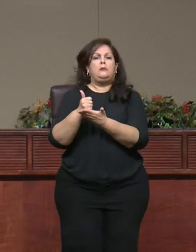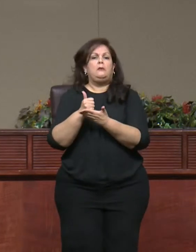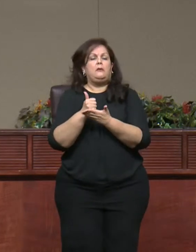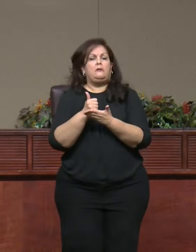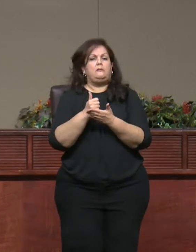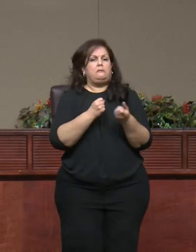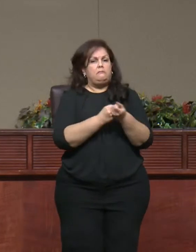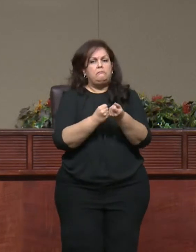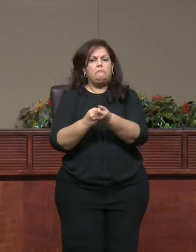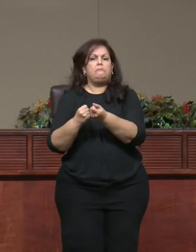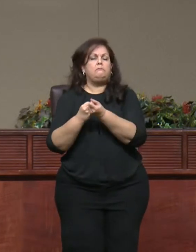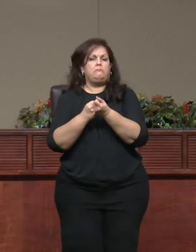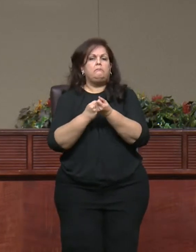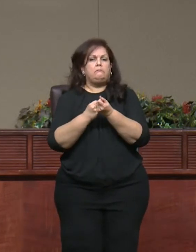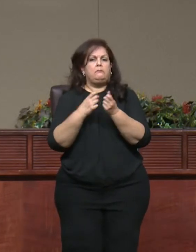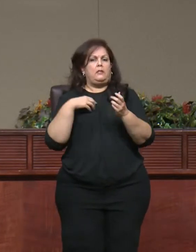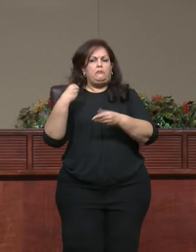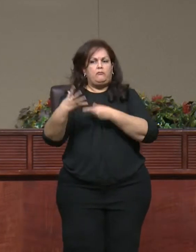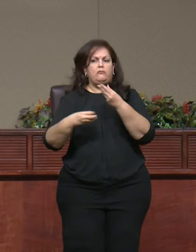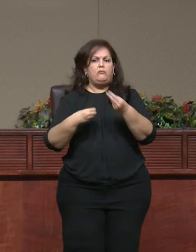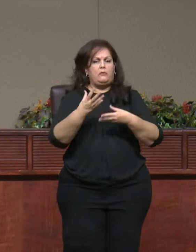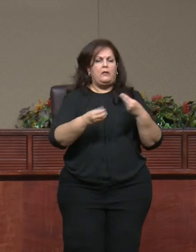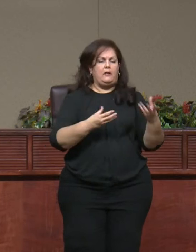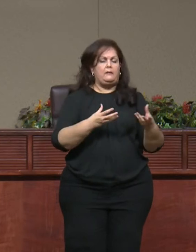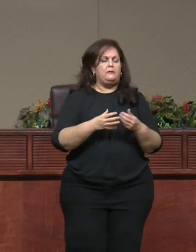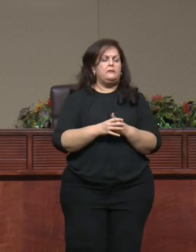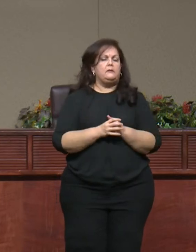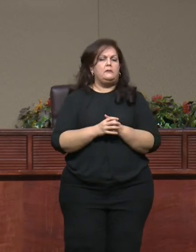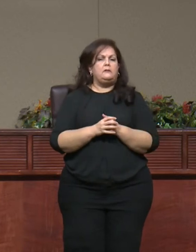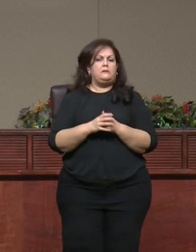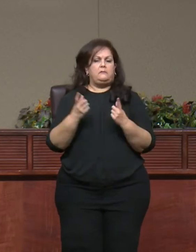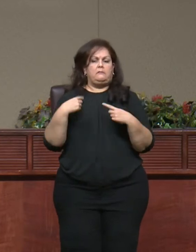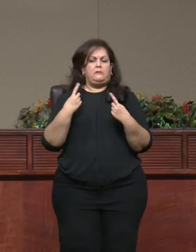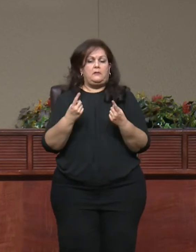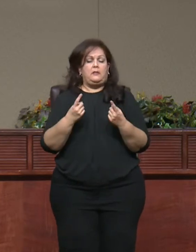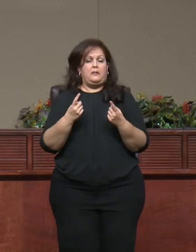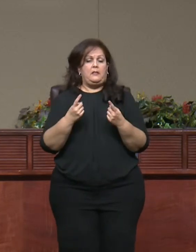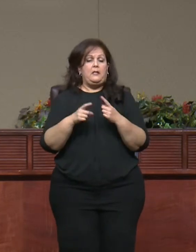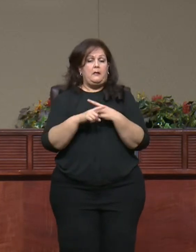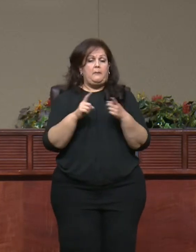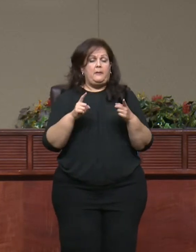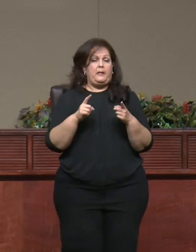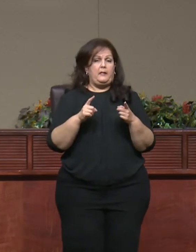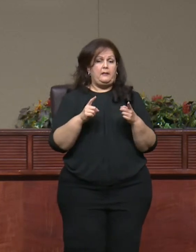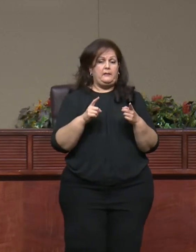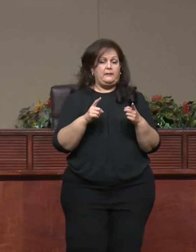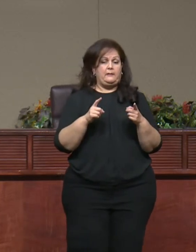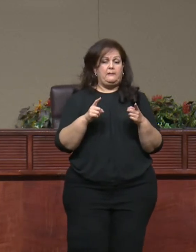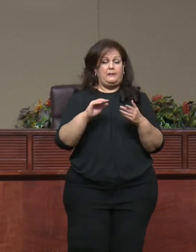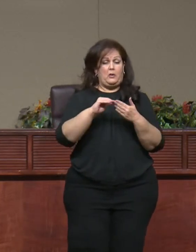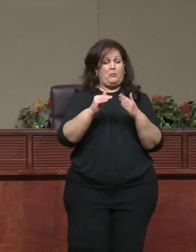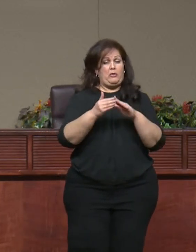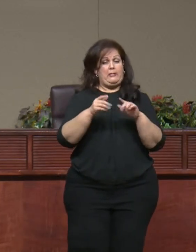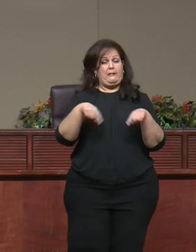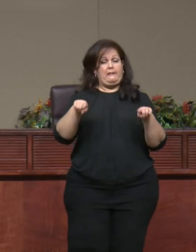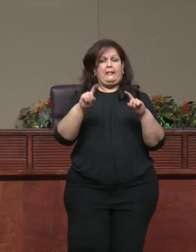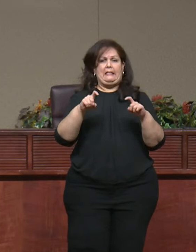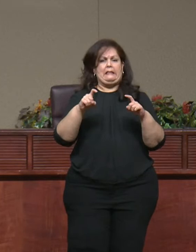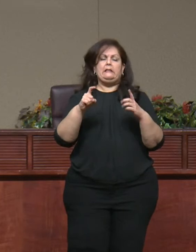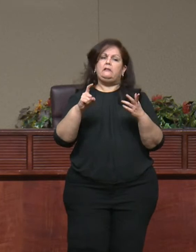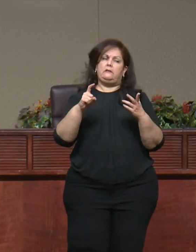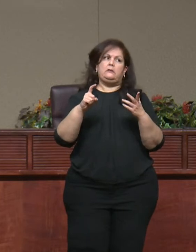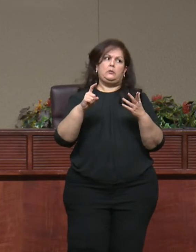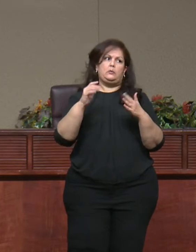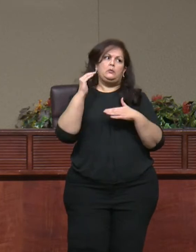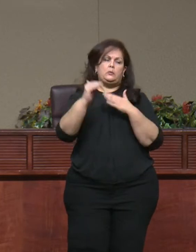would normally be providing. But the capacity, the need in our community exceeds